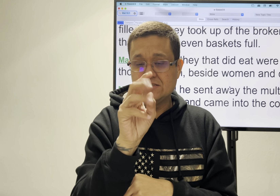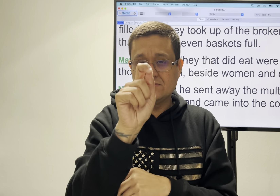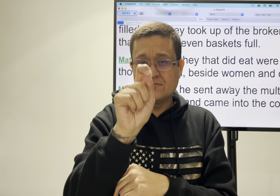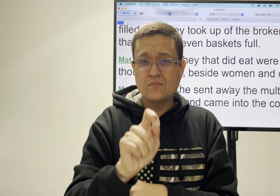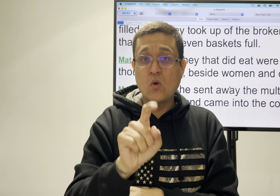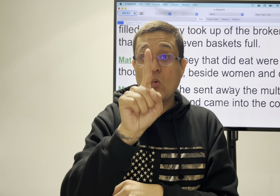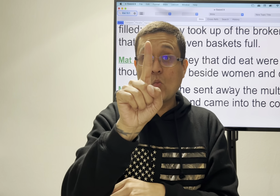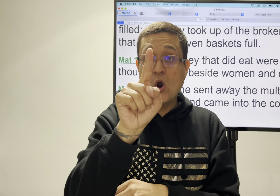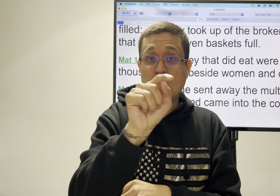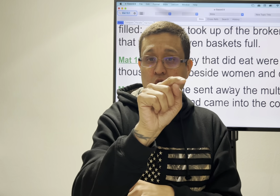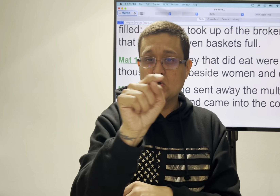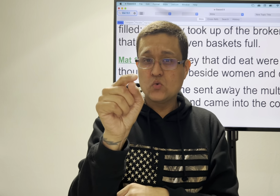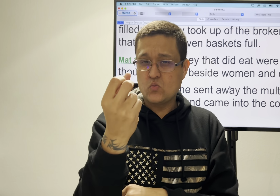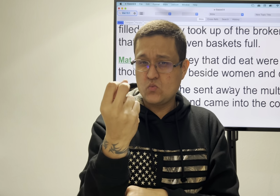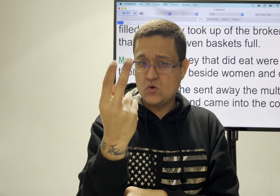But he also showed them spiritual miracles.